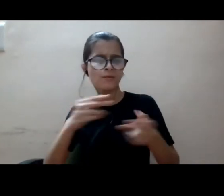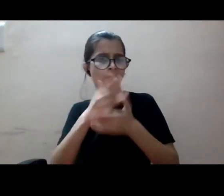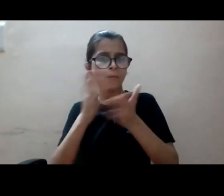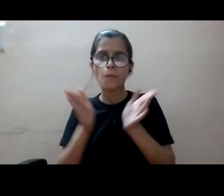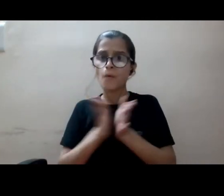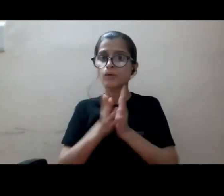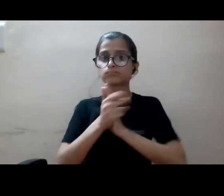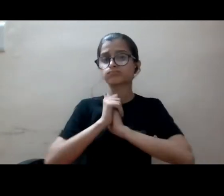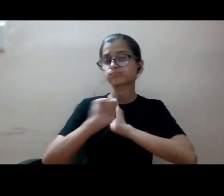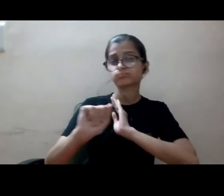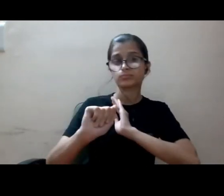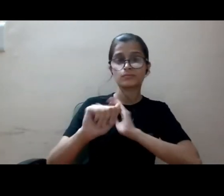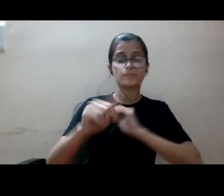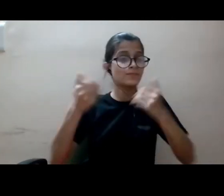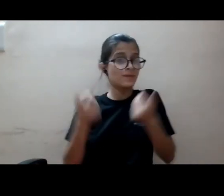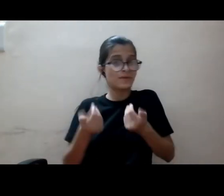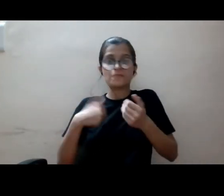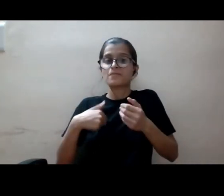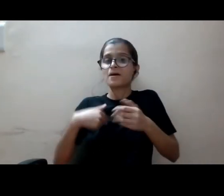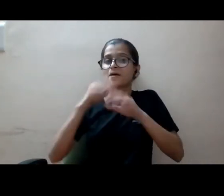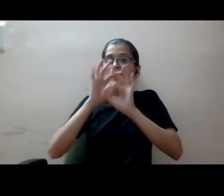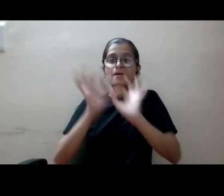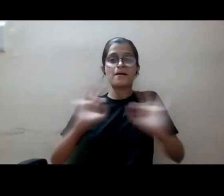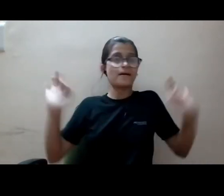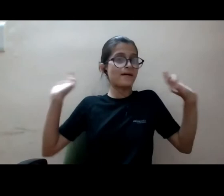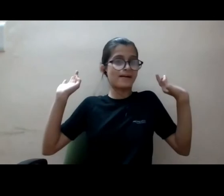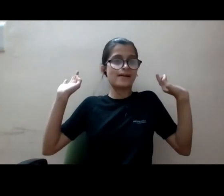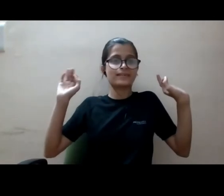So that's my prepared talk,